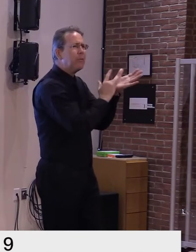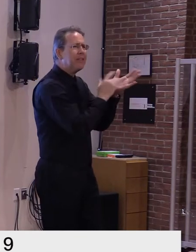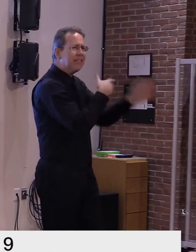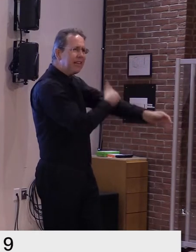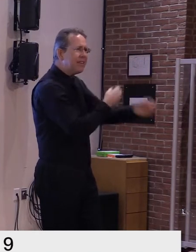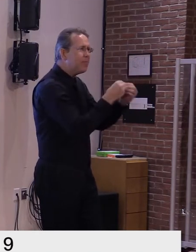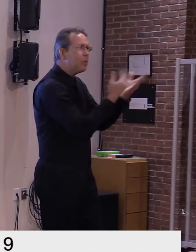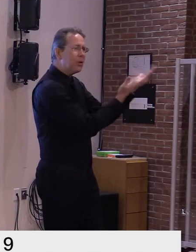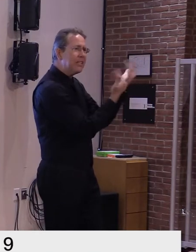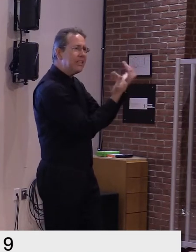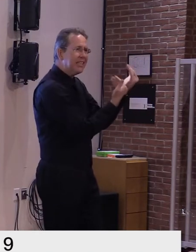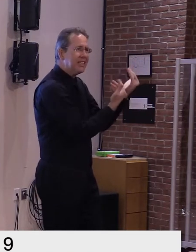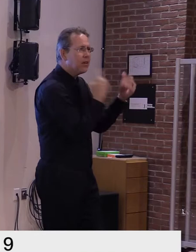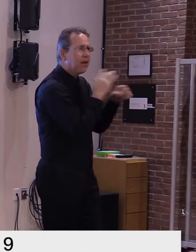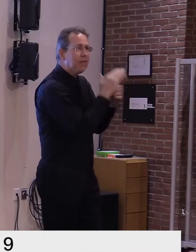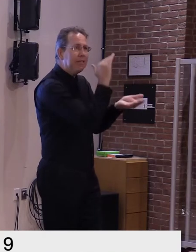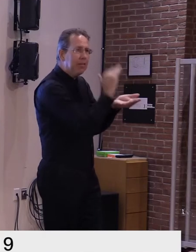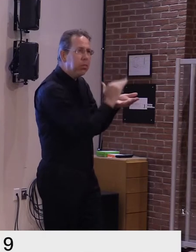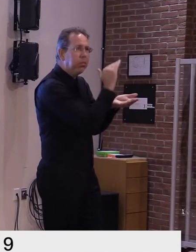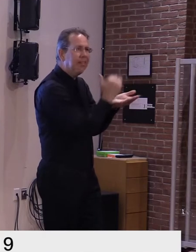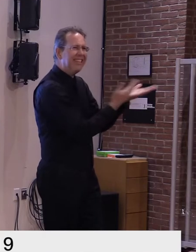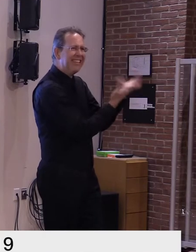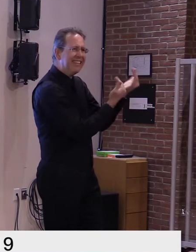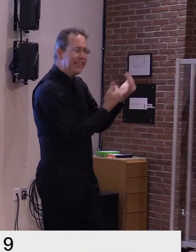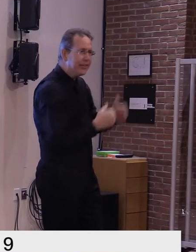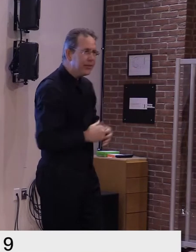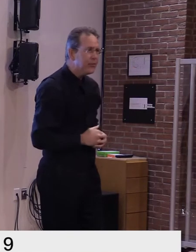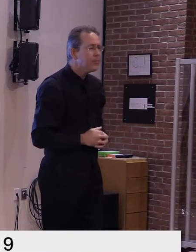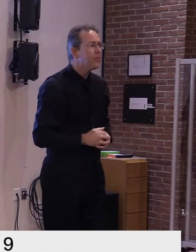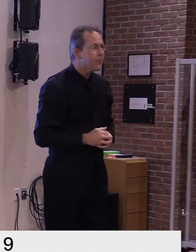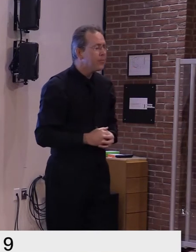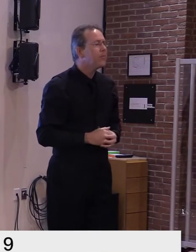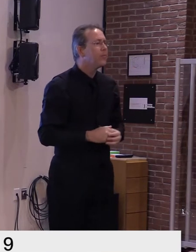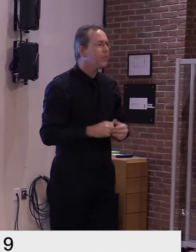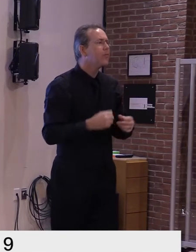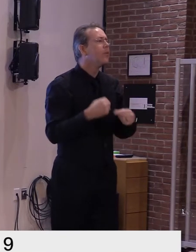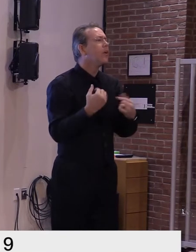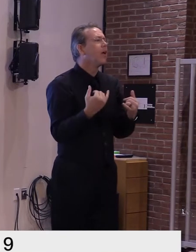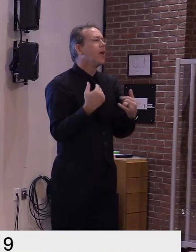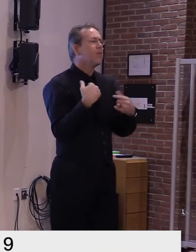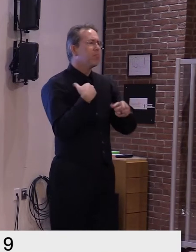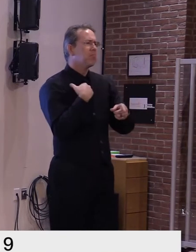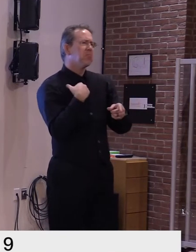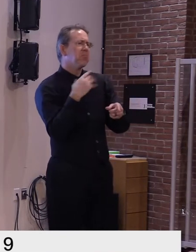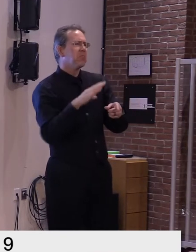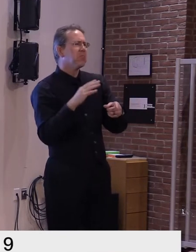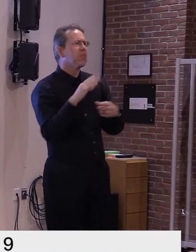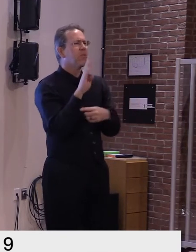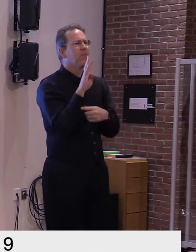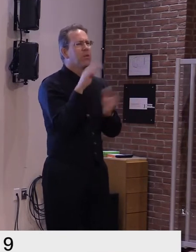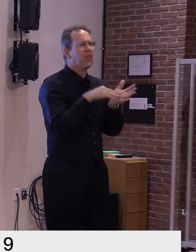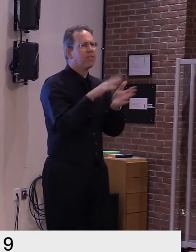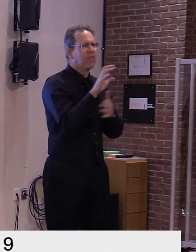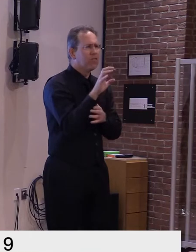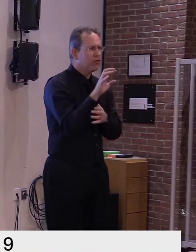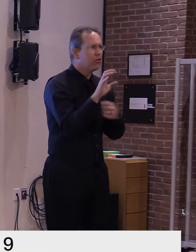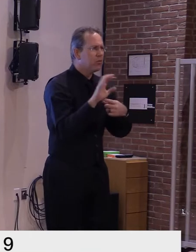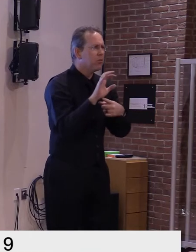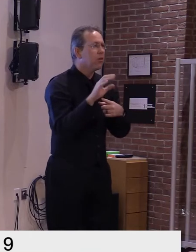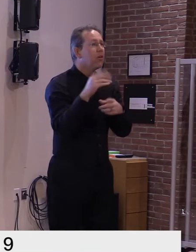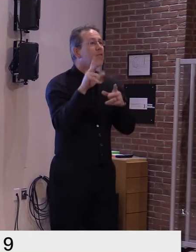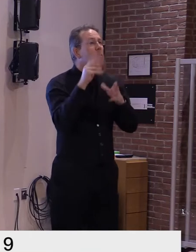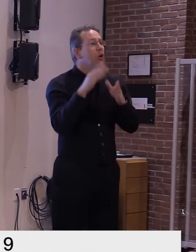4,500 first responders to Group 1A, primarily because we discovered that often these Vermonters